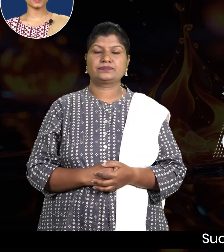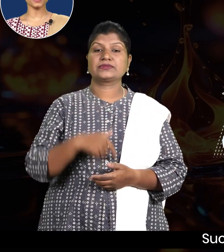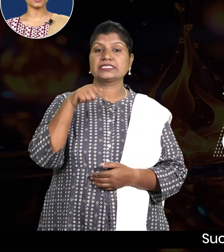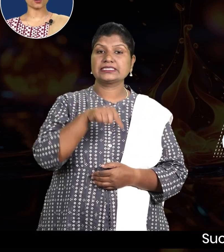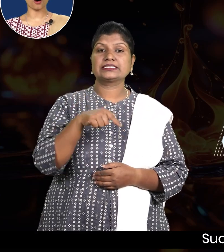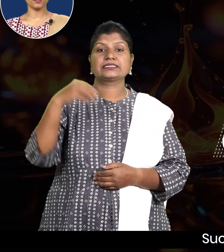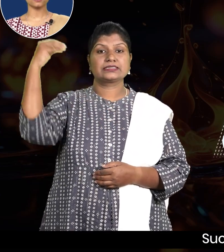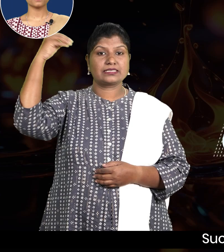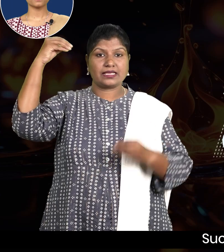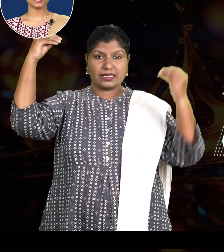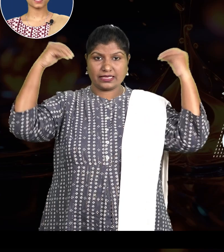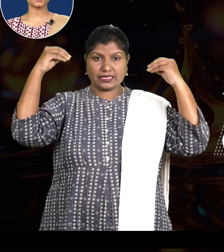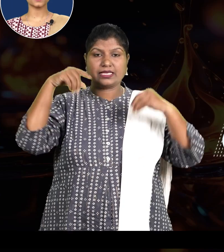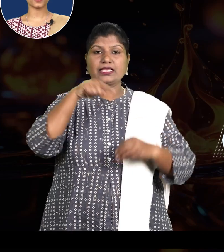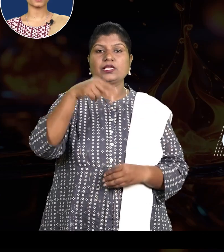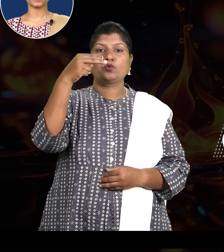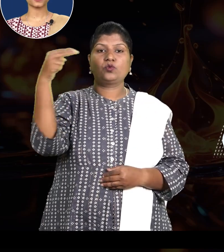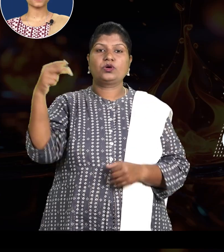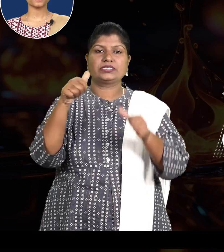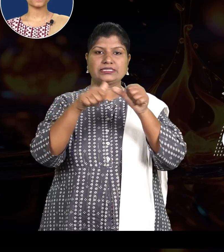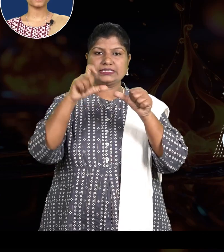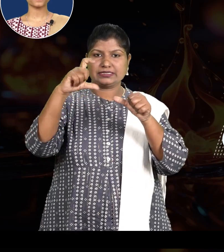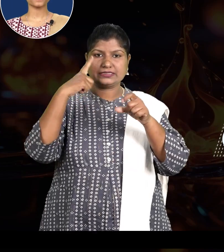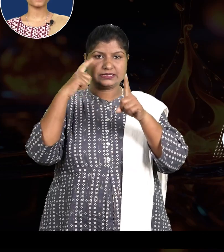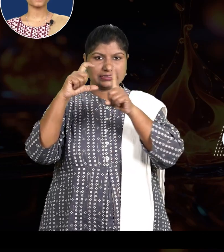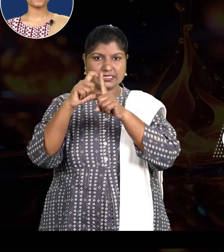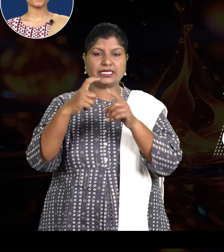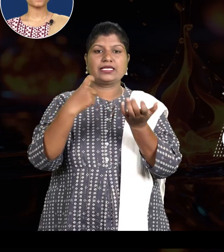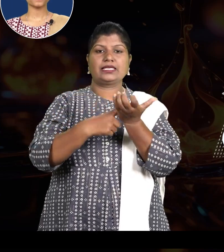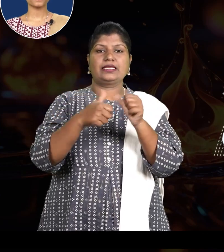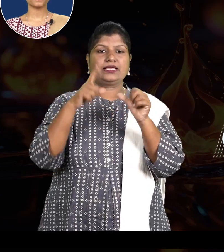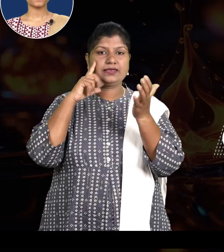Such rain is called acid rain.